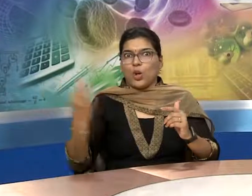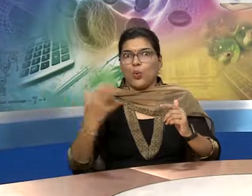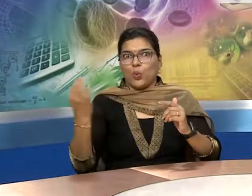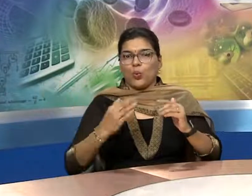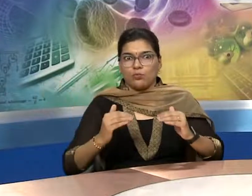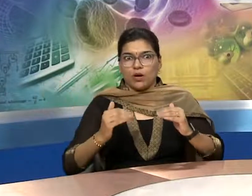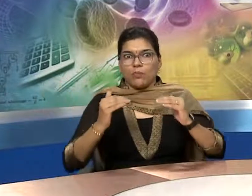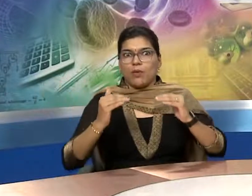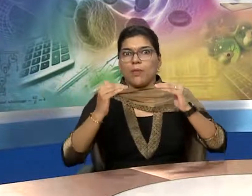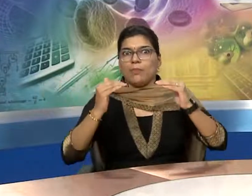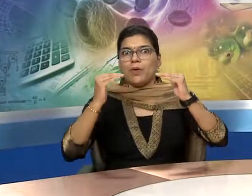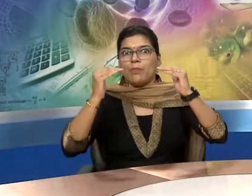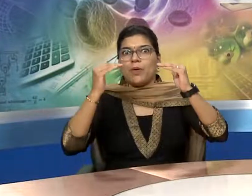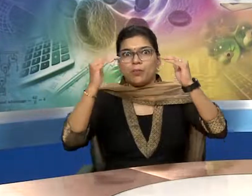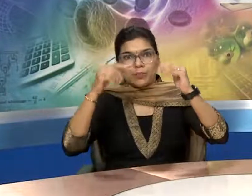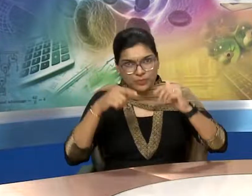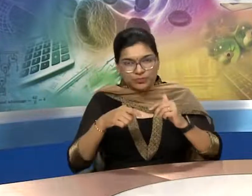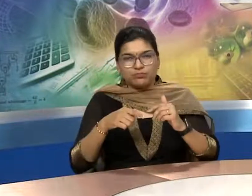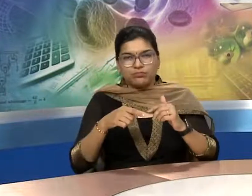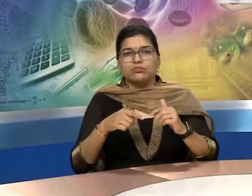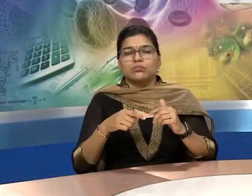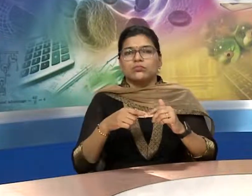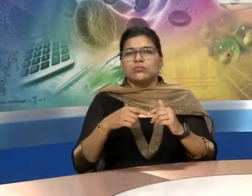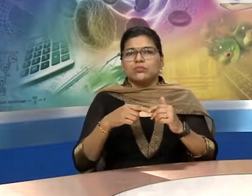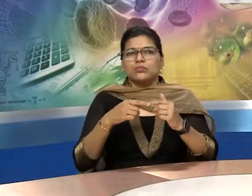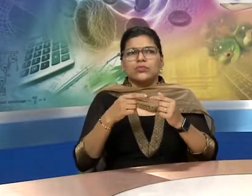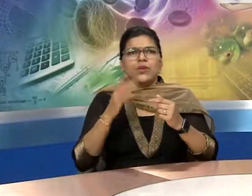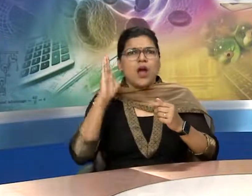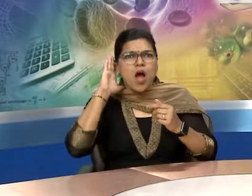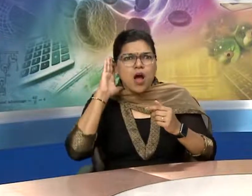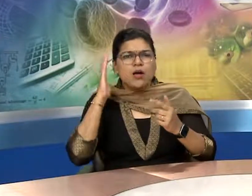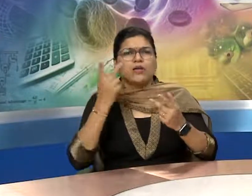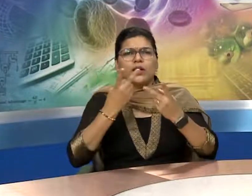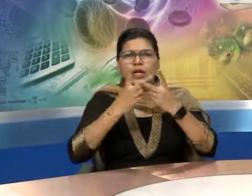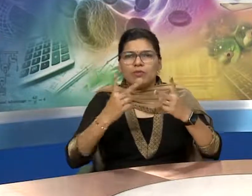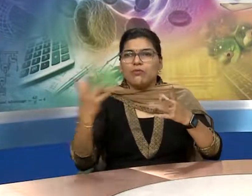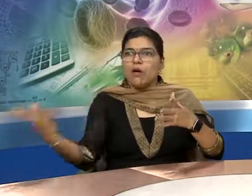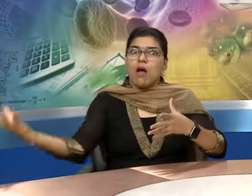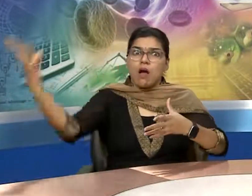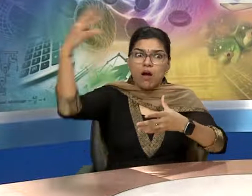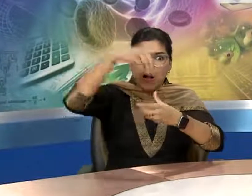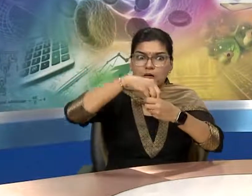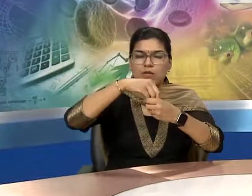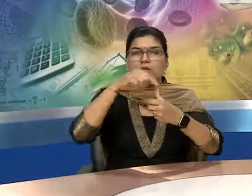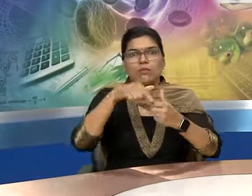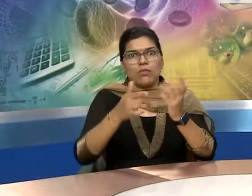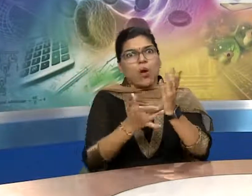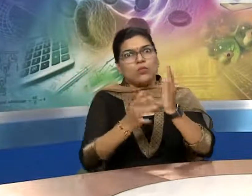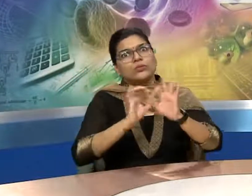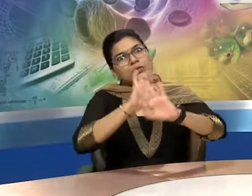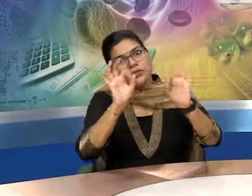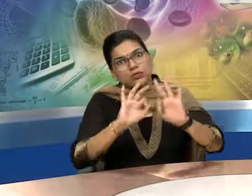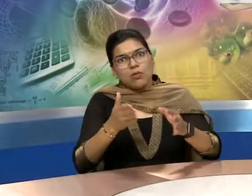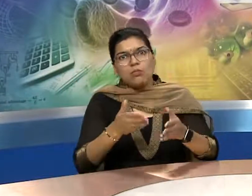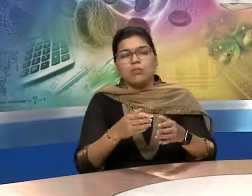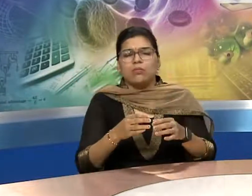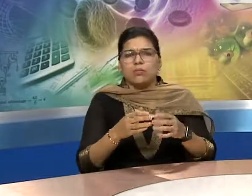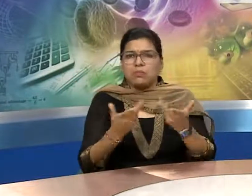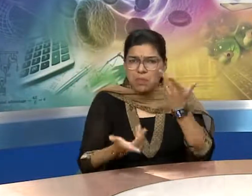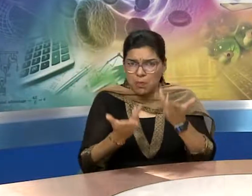This word is digital. This is something which we cannot touch physically,